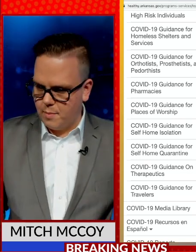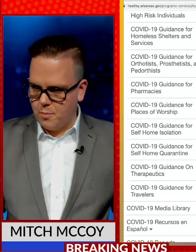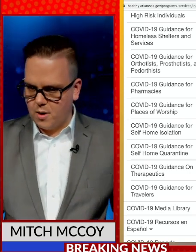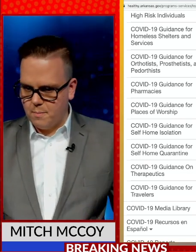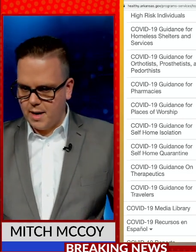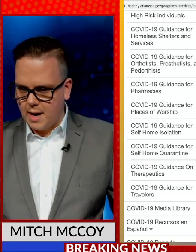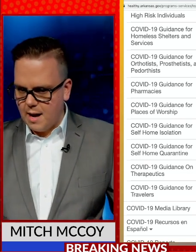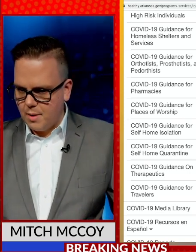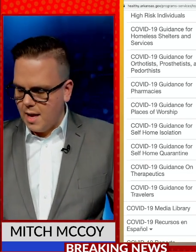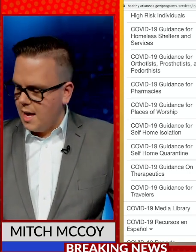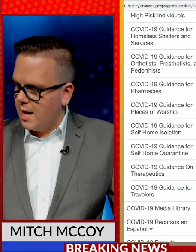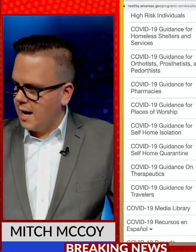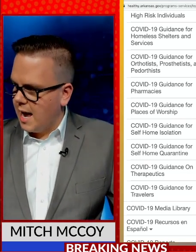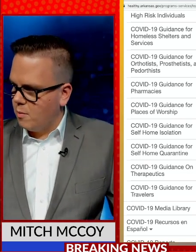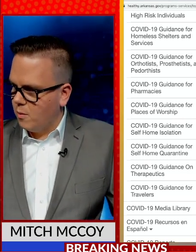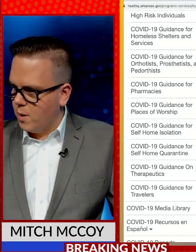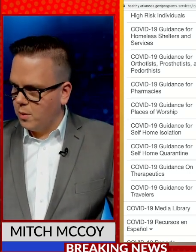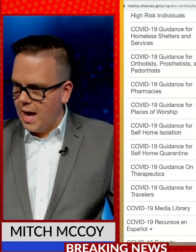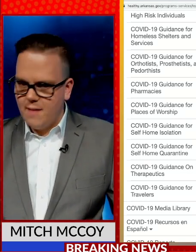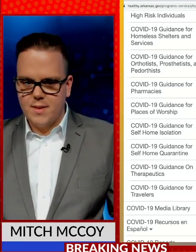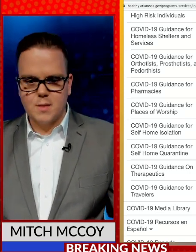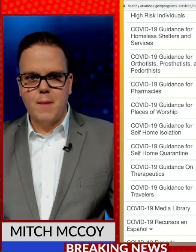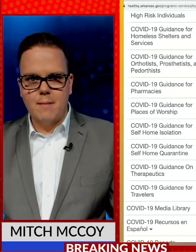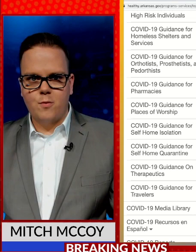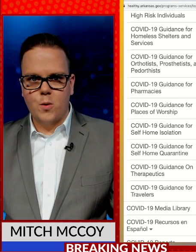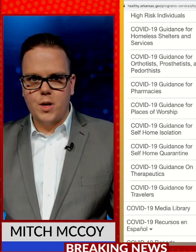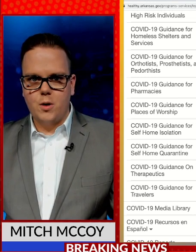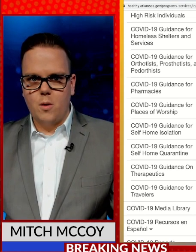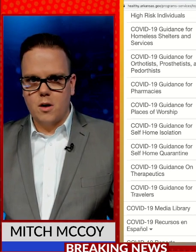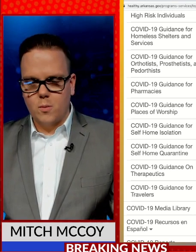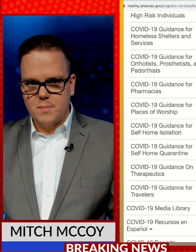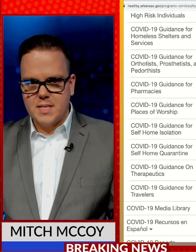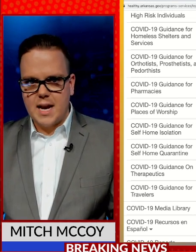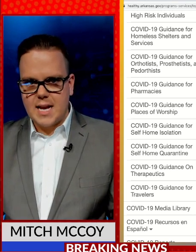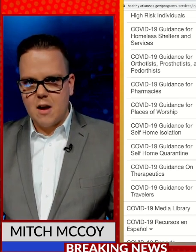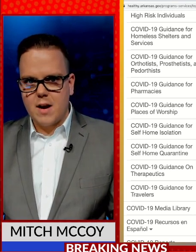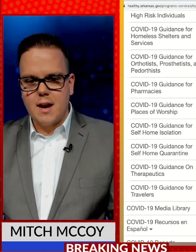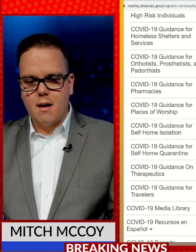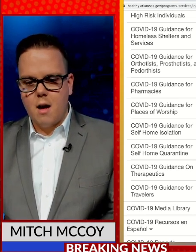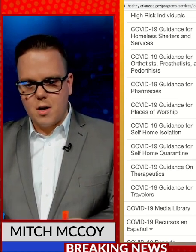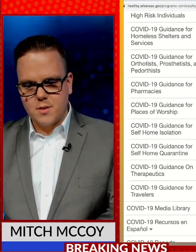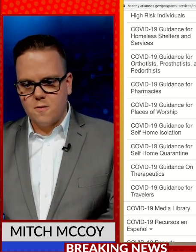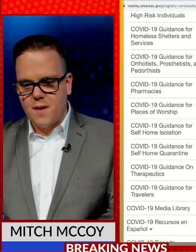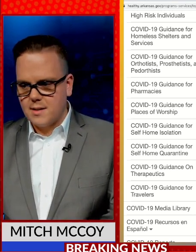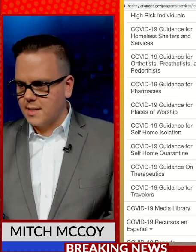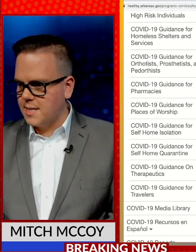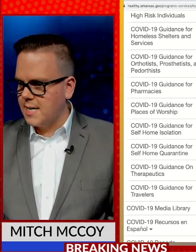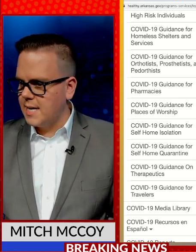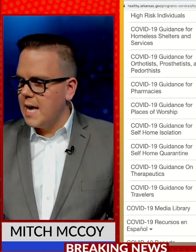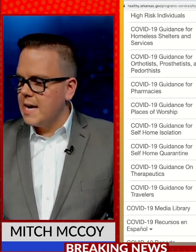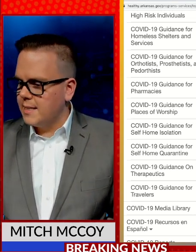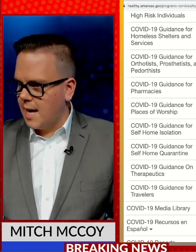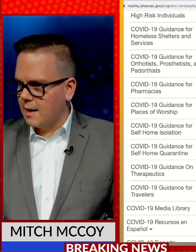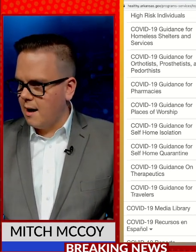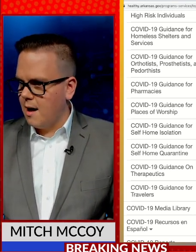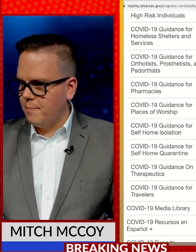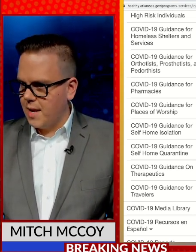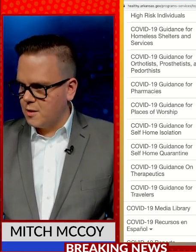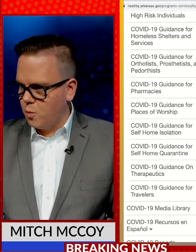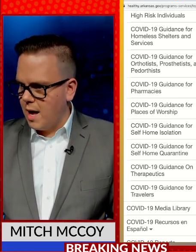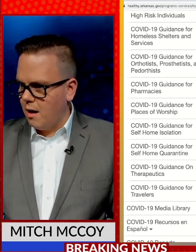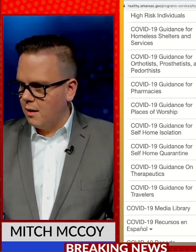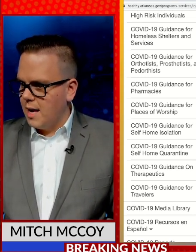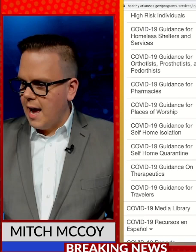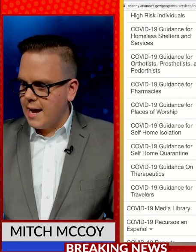that people can pick up. And we will have this map for you on our website, KARK.com, also fox16.com